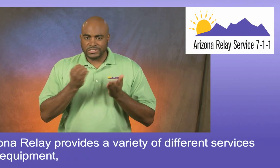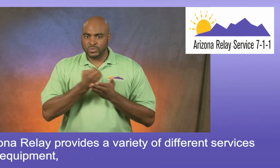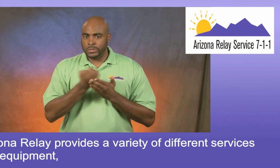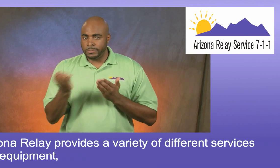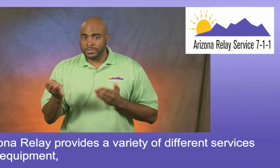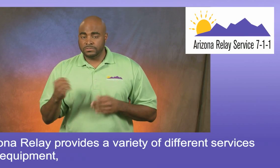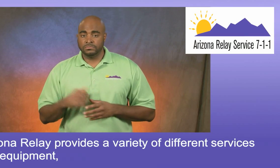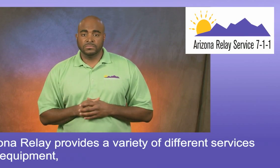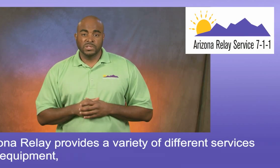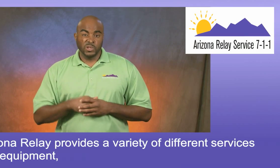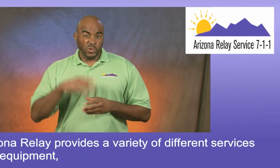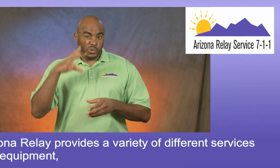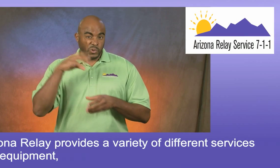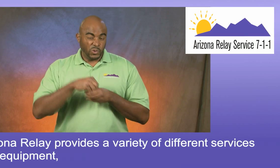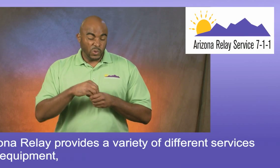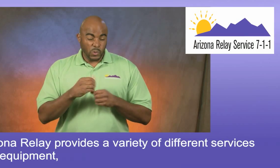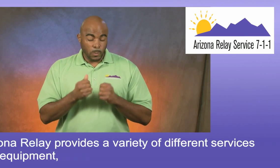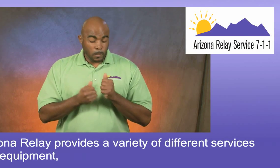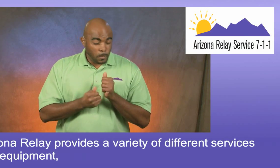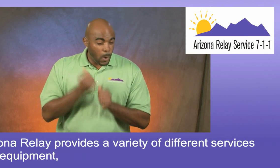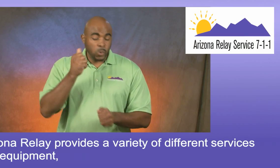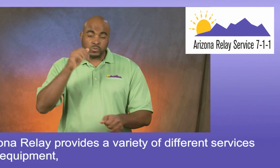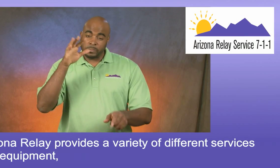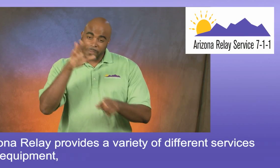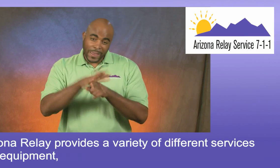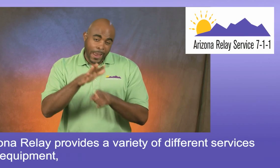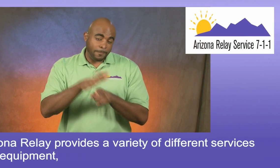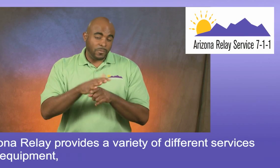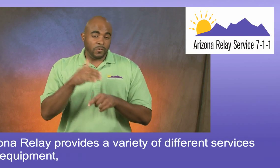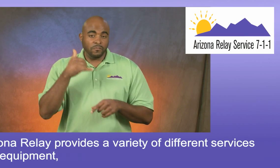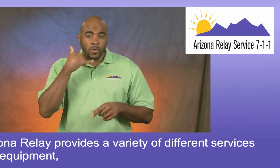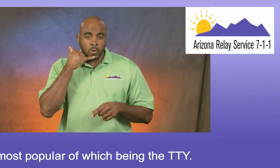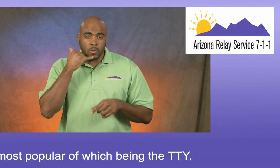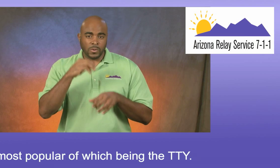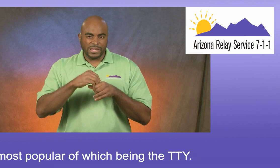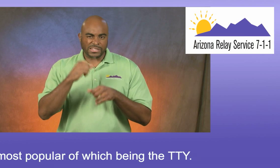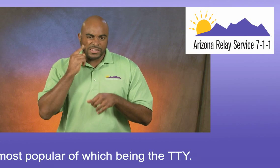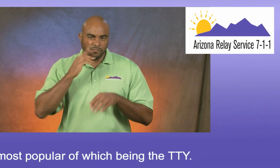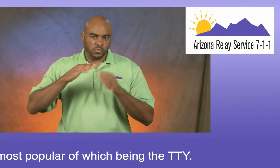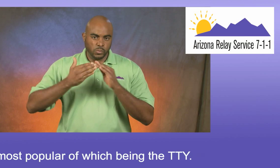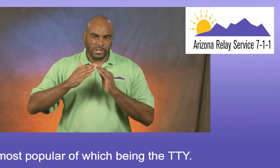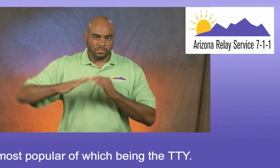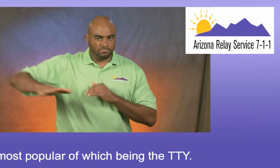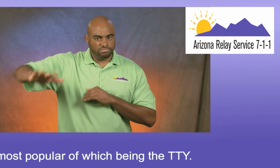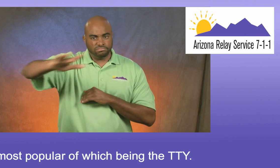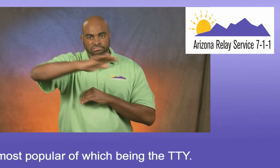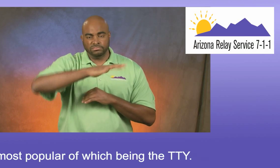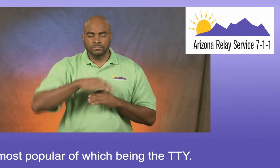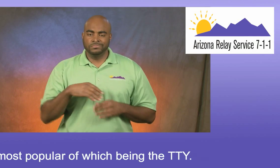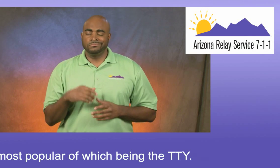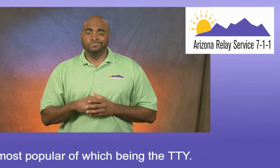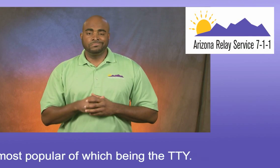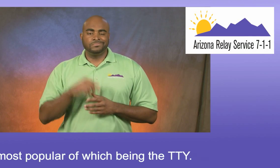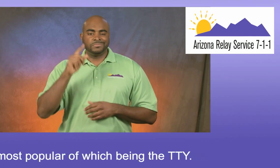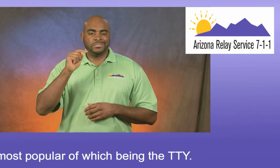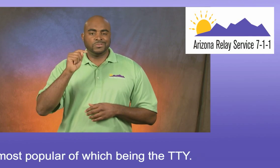Arizona Relay provides a variety of different services and equipment, the most popular of which being